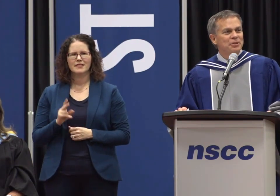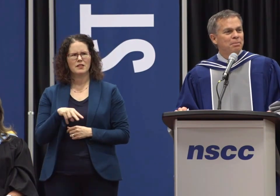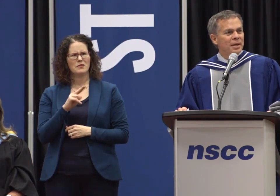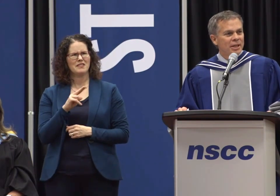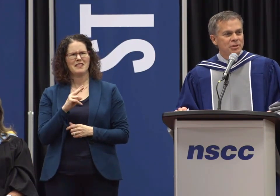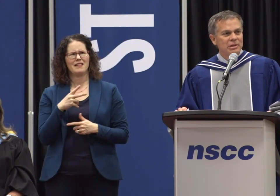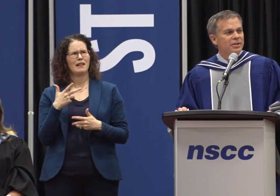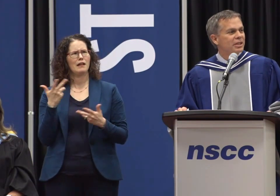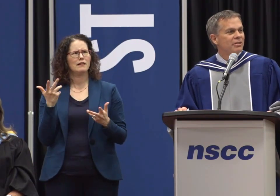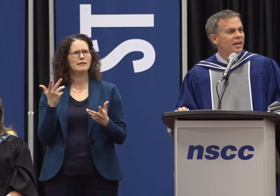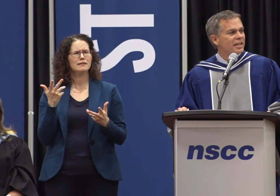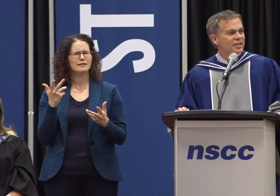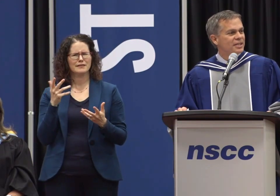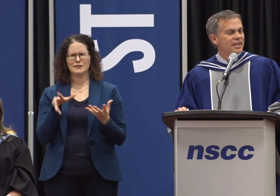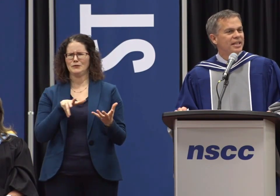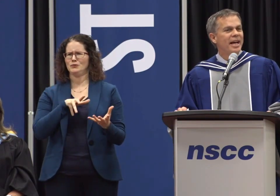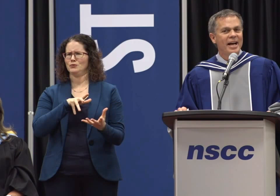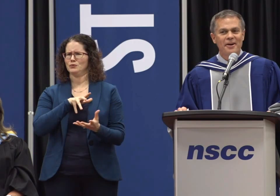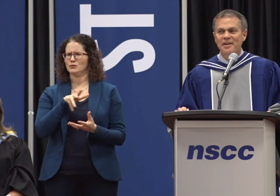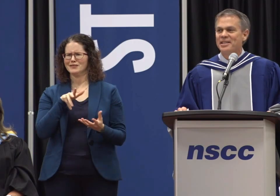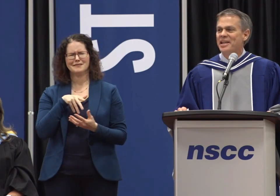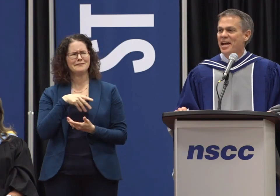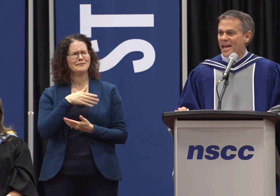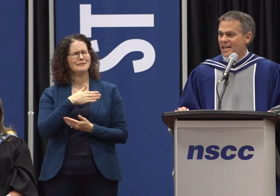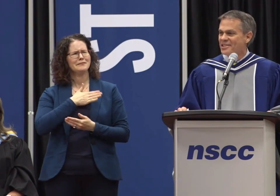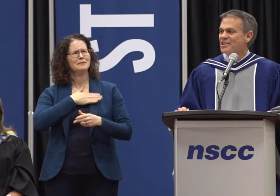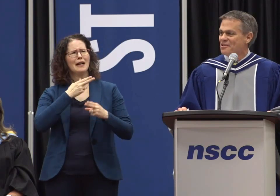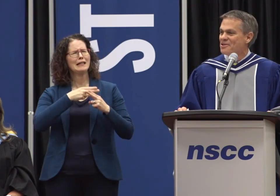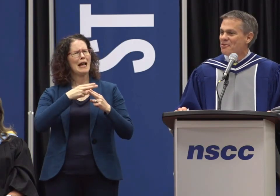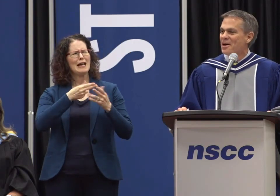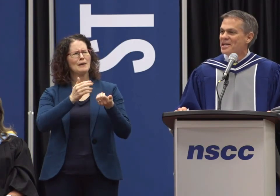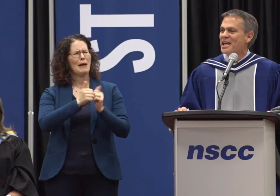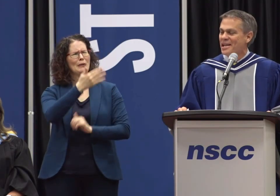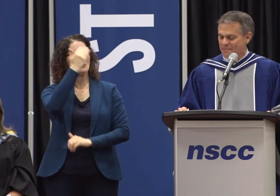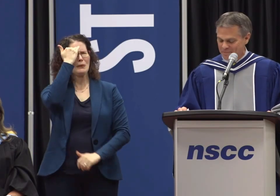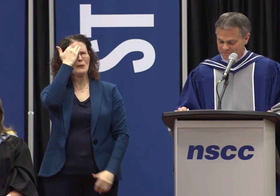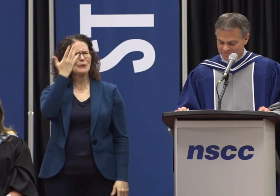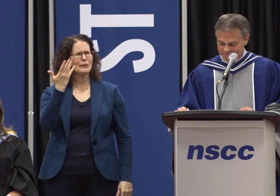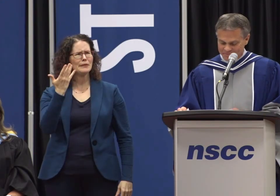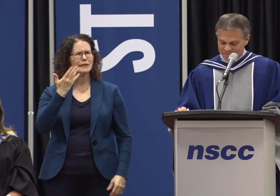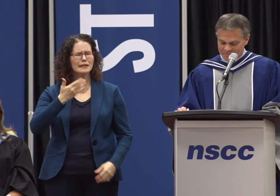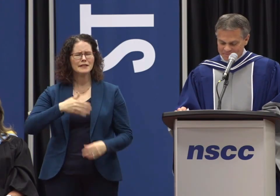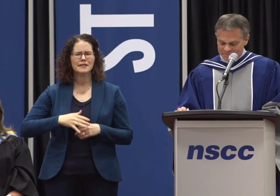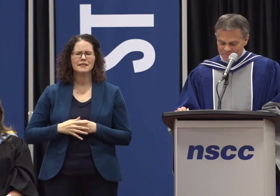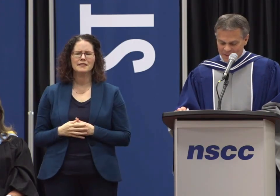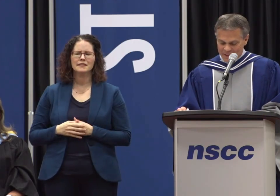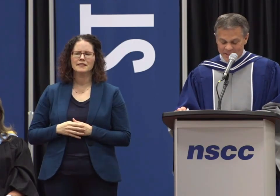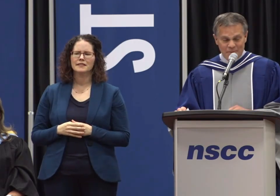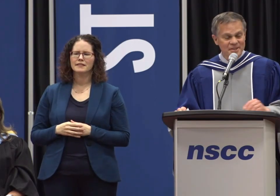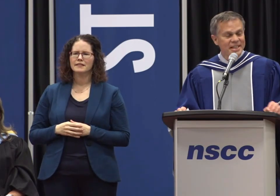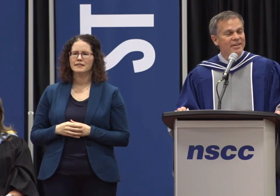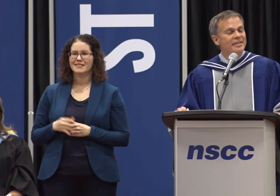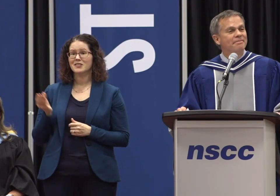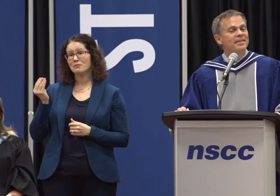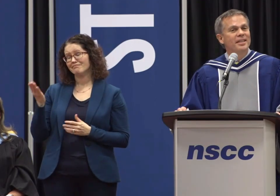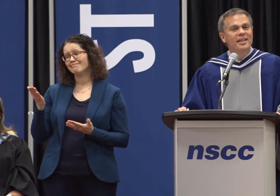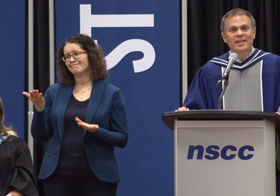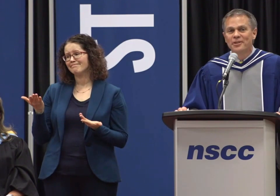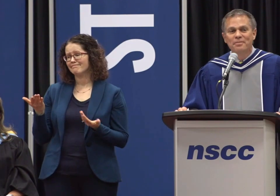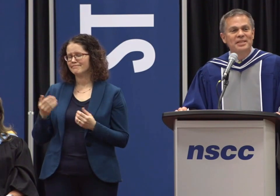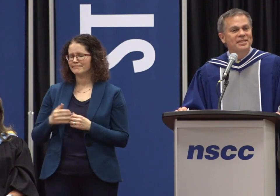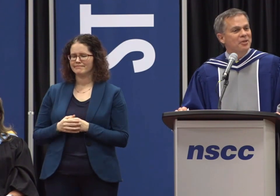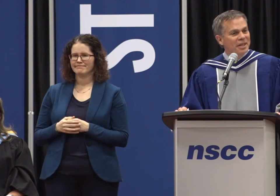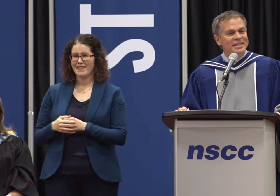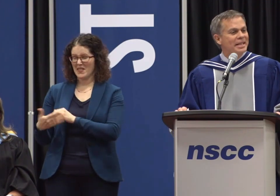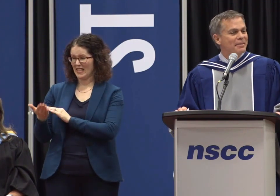me with the most puzzled look in her eye, and she said, "How in the heck do you know my name?" And I said, "Well, Sarah,